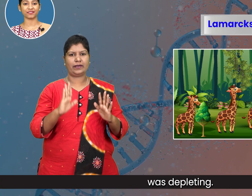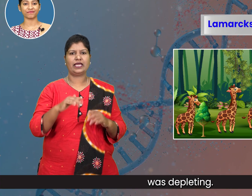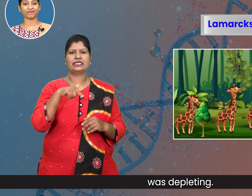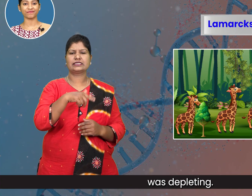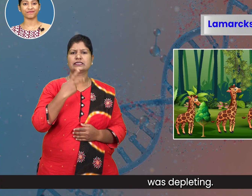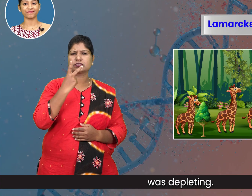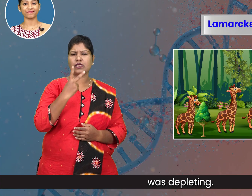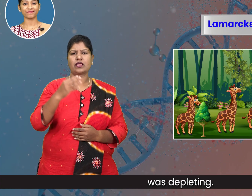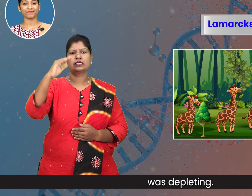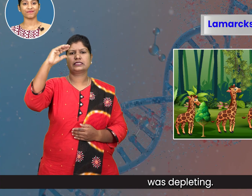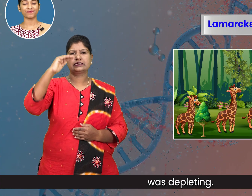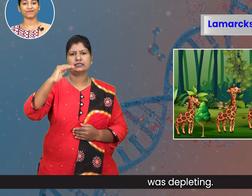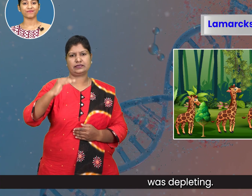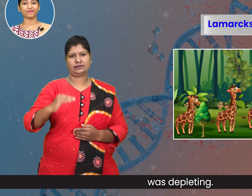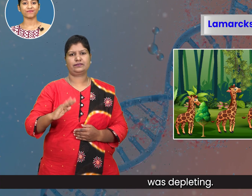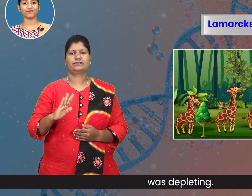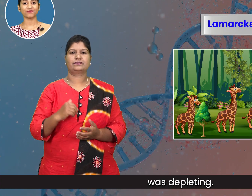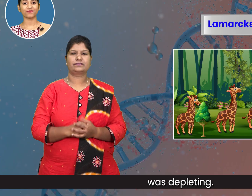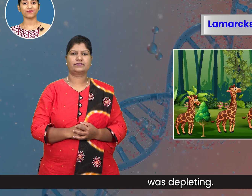depleting.